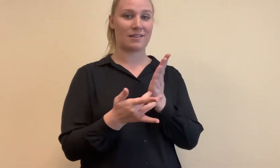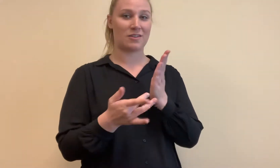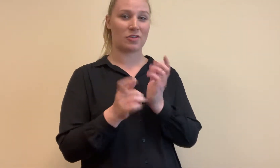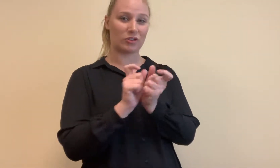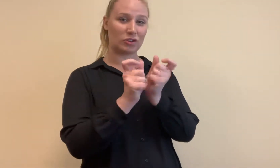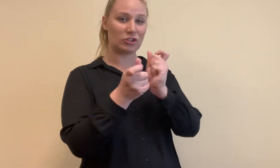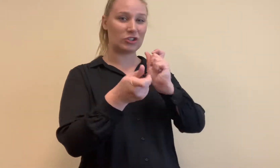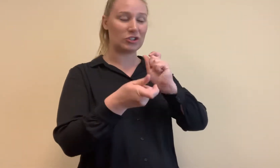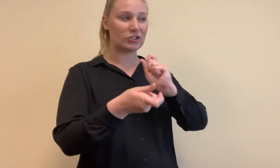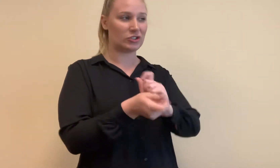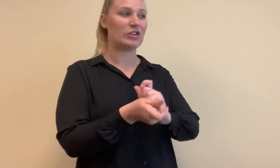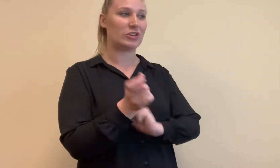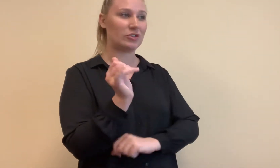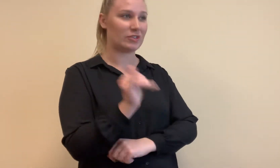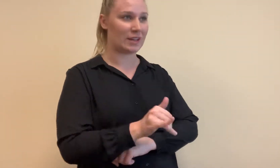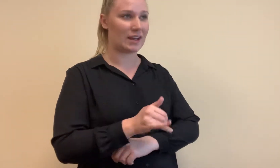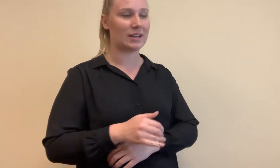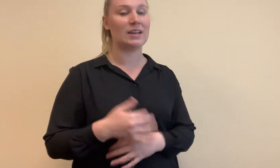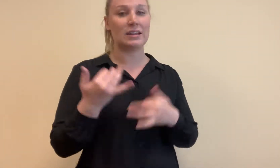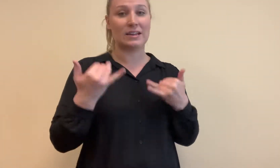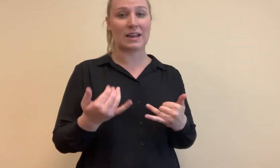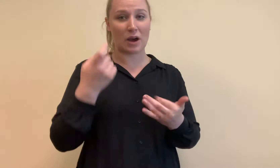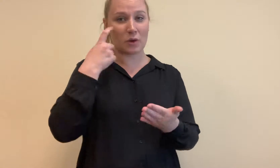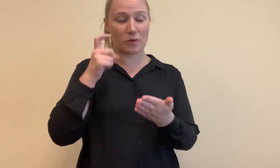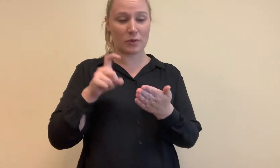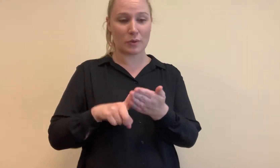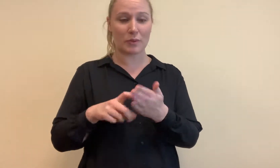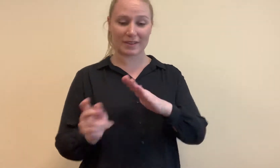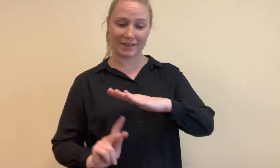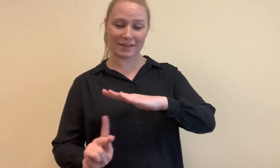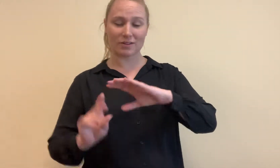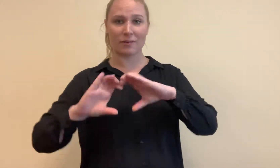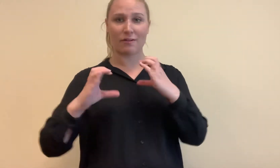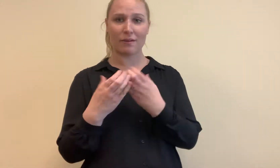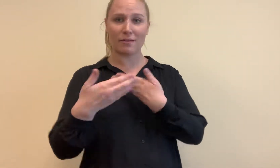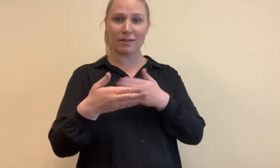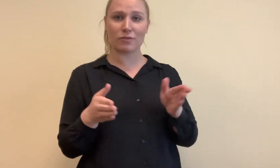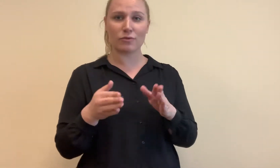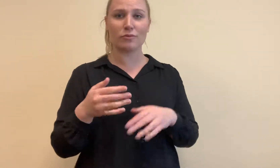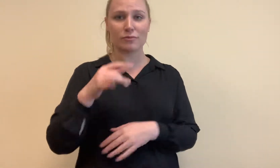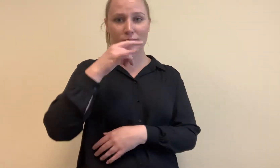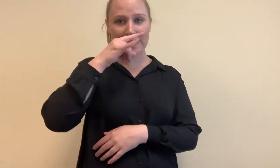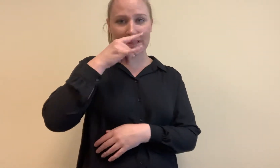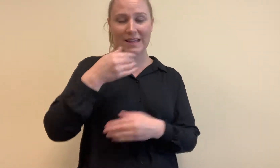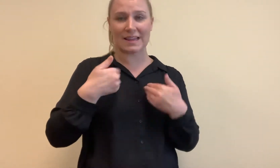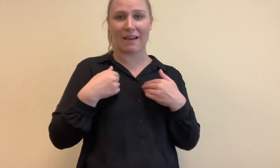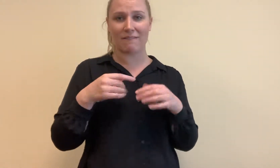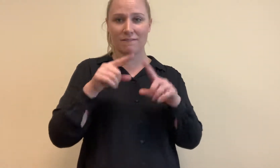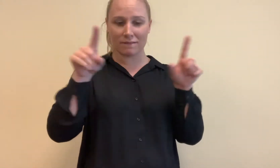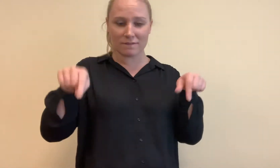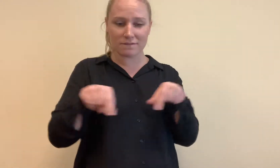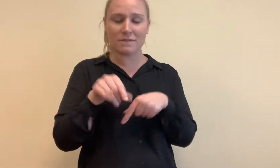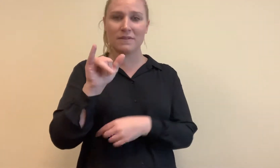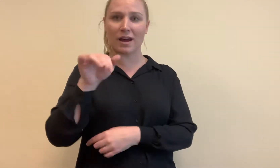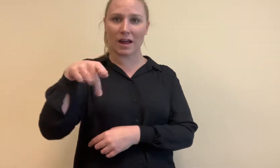conversation. When you look and go into kindergarten and they're using iPads and learning how to